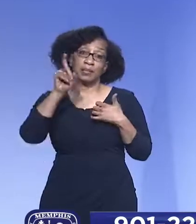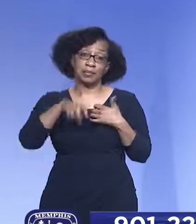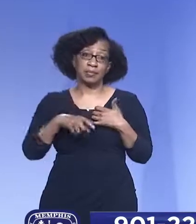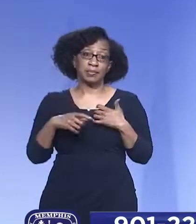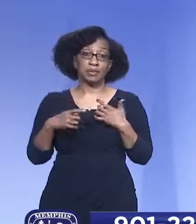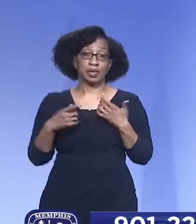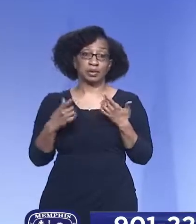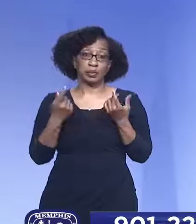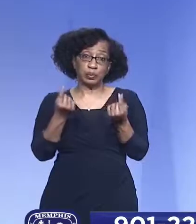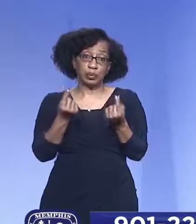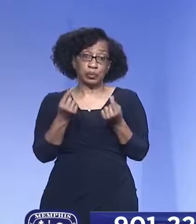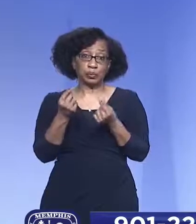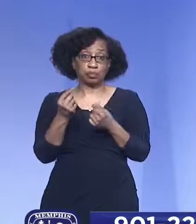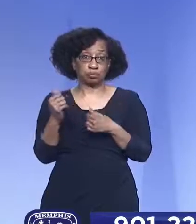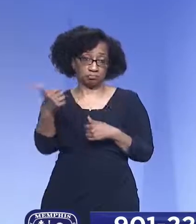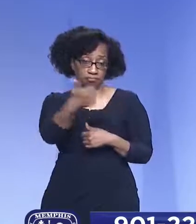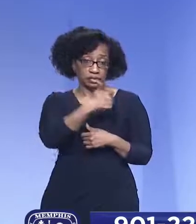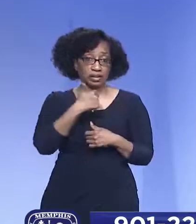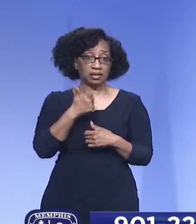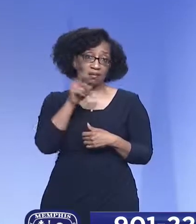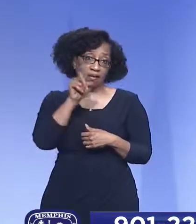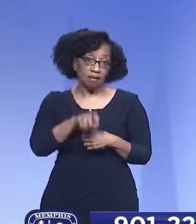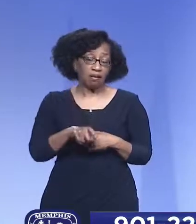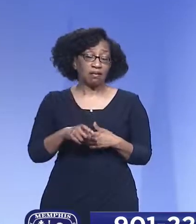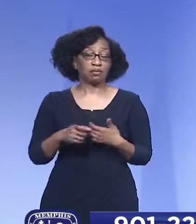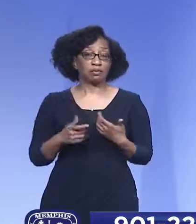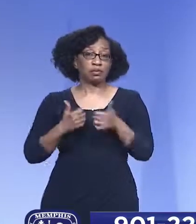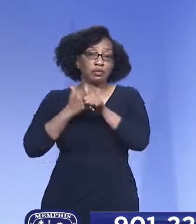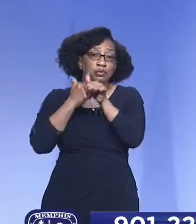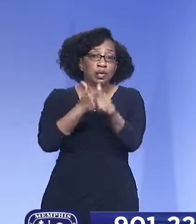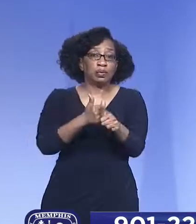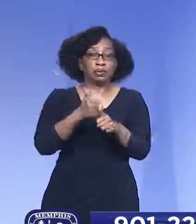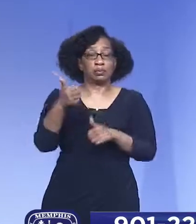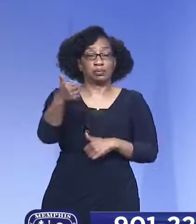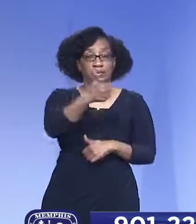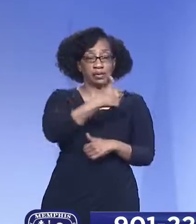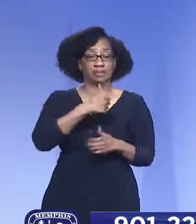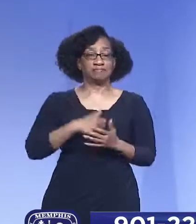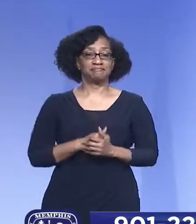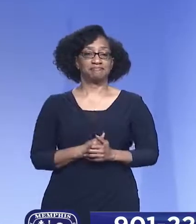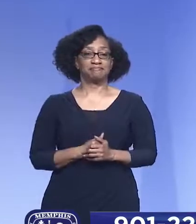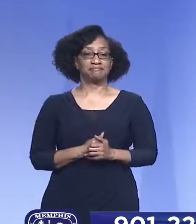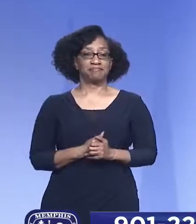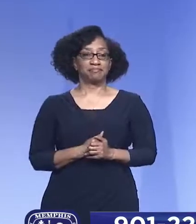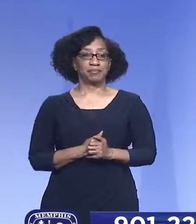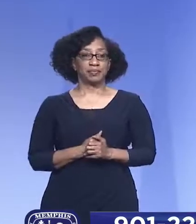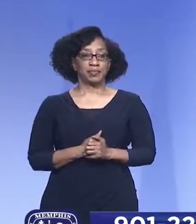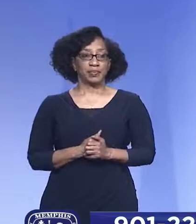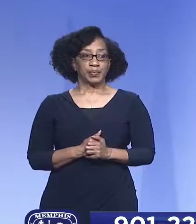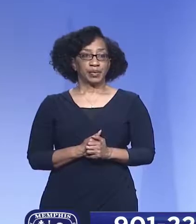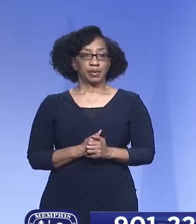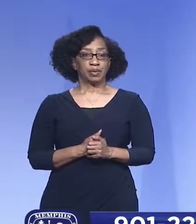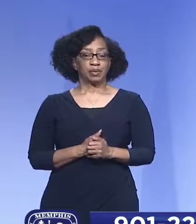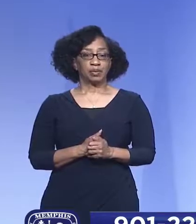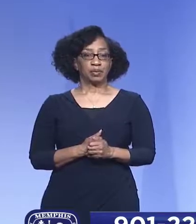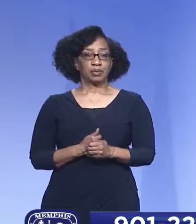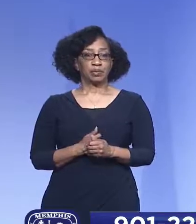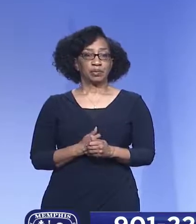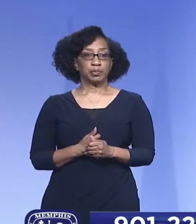must implement and must abide by and adhere to. And so at some point, it's our position